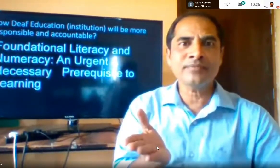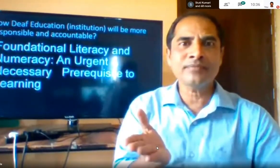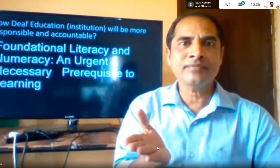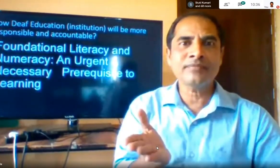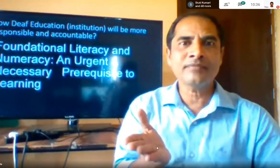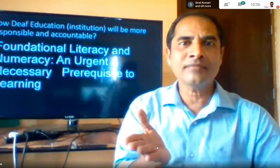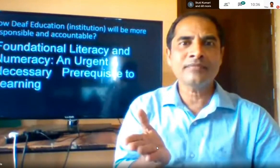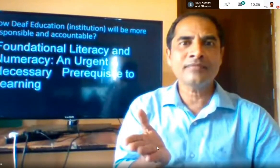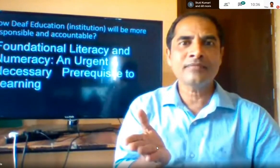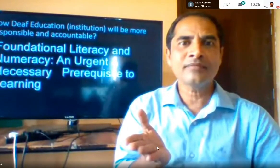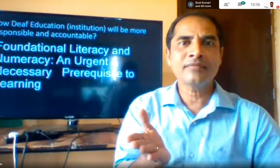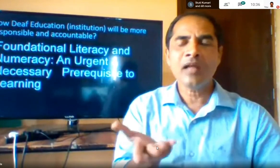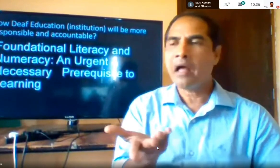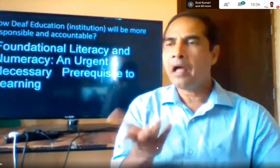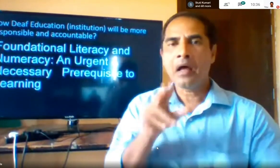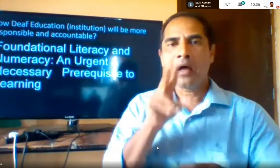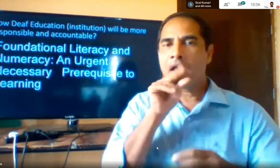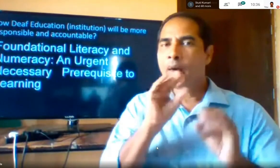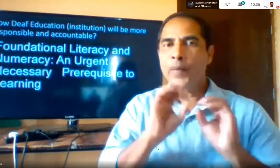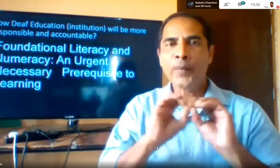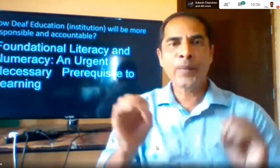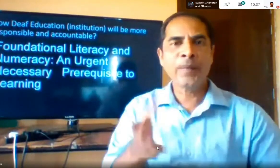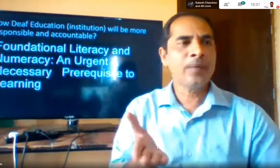the benefit. What about the students?